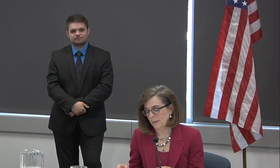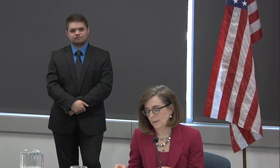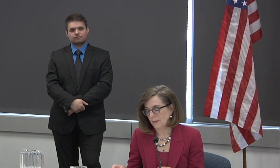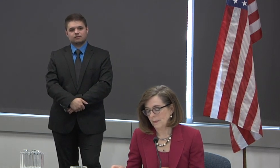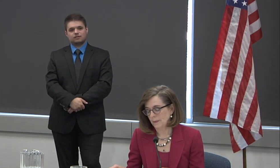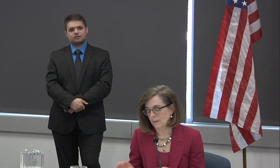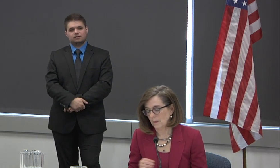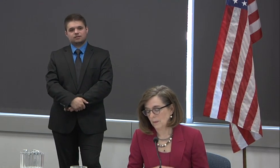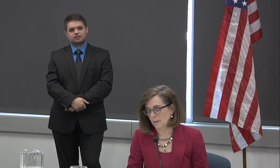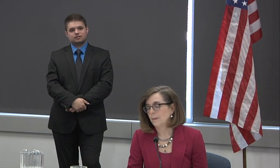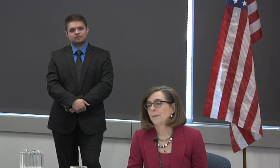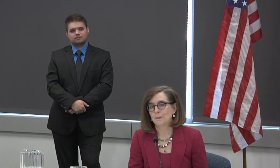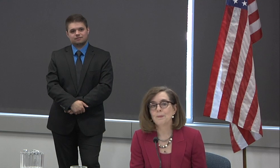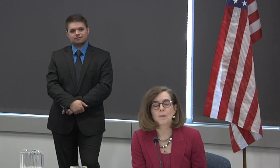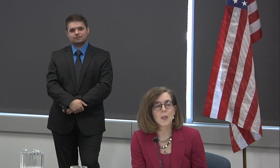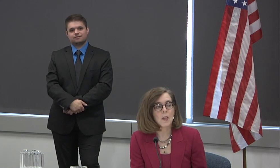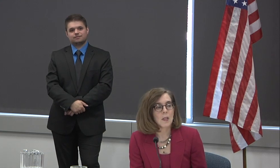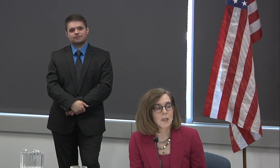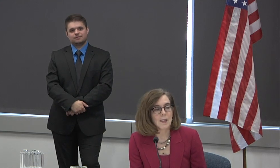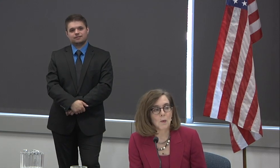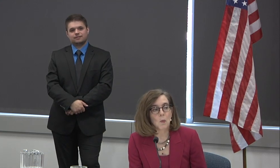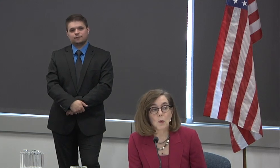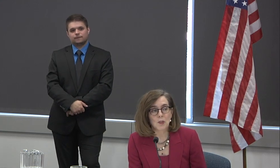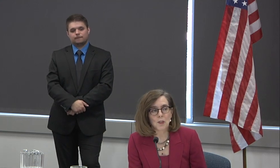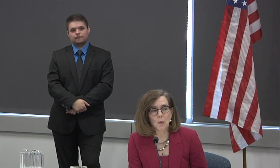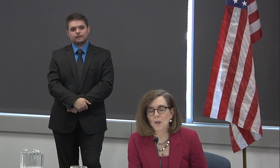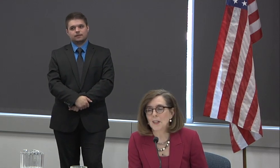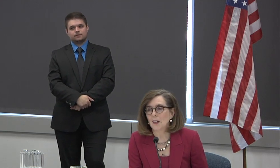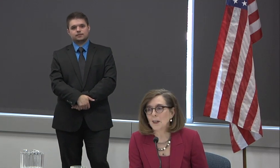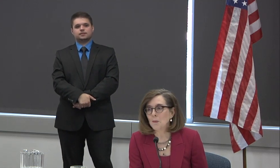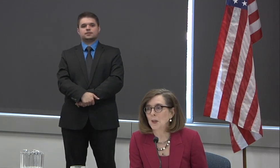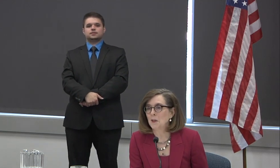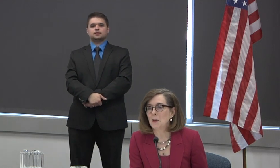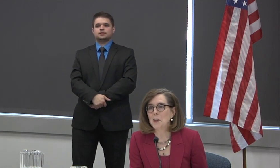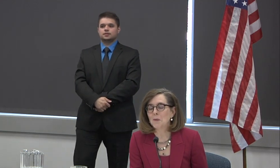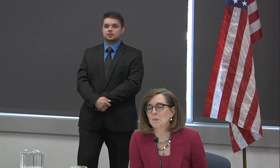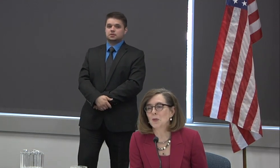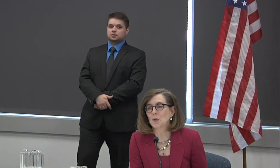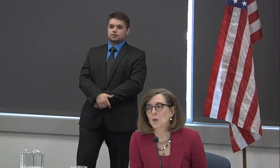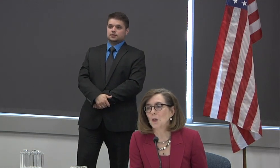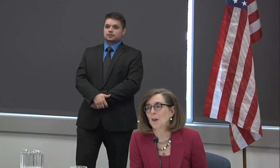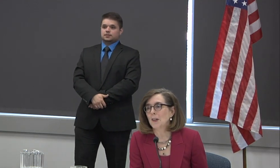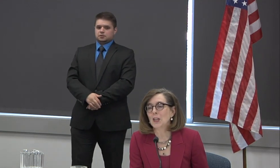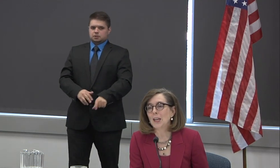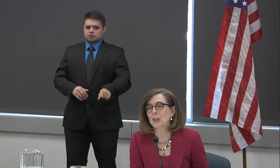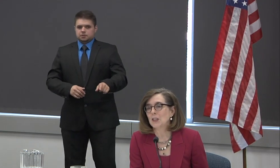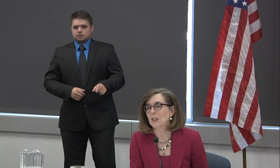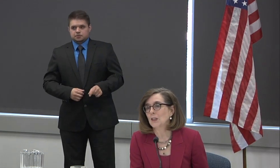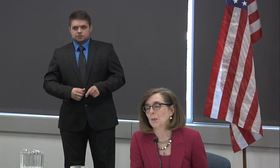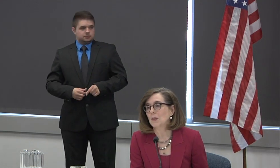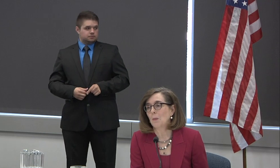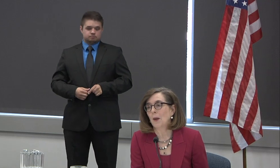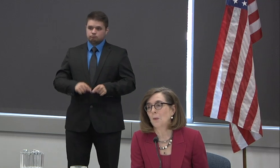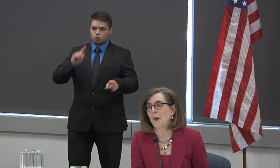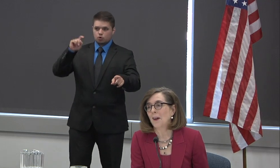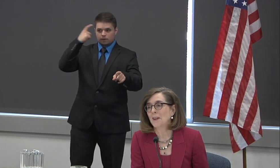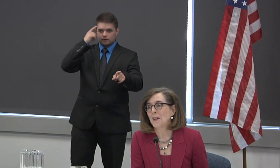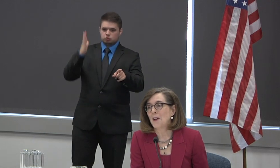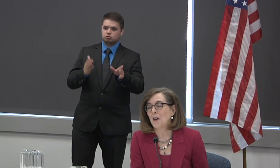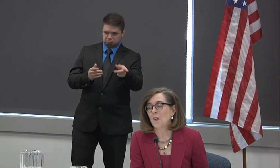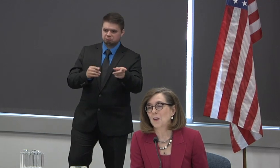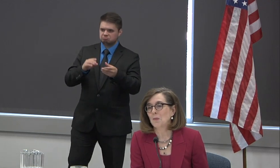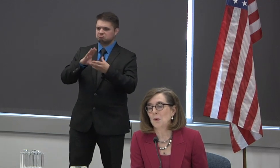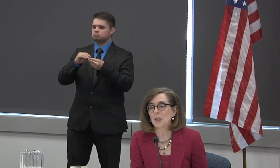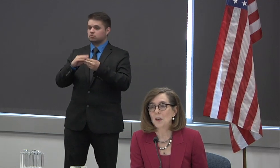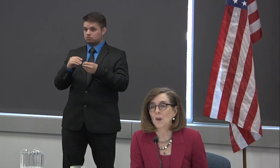about school for this fall? We're still working on it, but school, our education system is the bedrock of